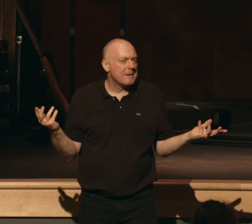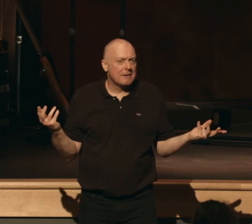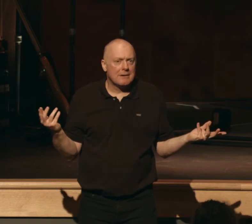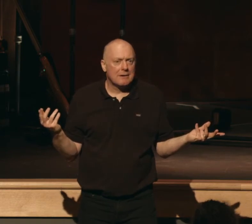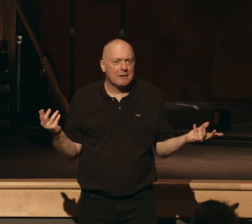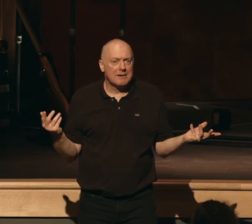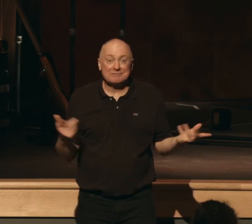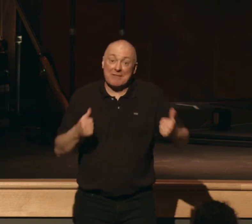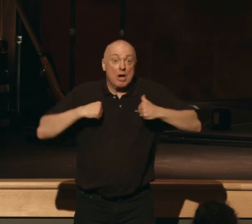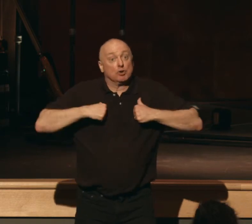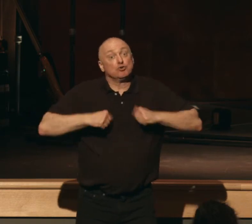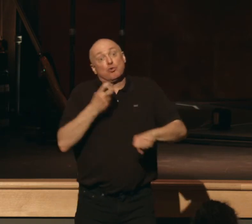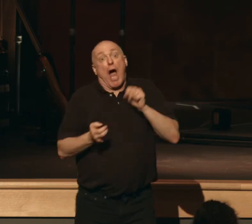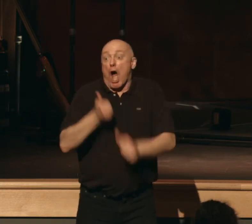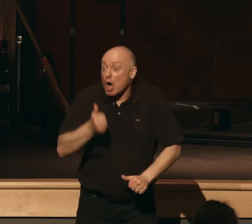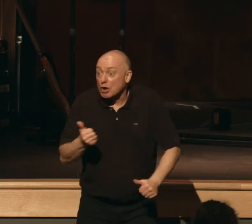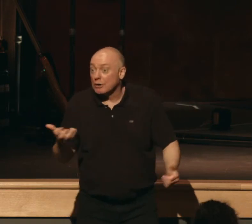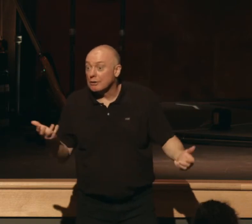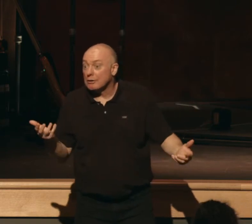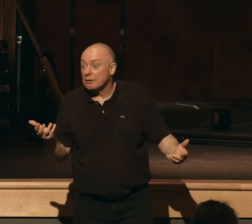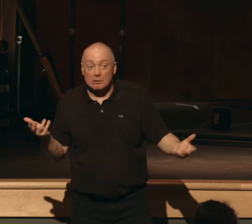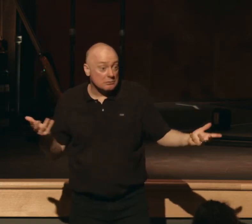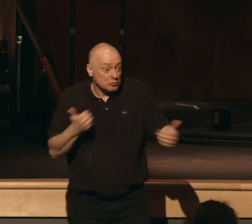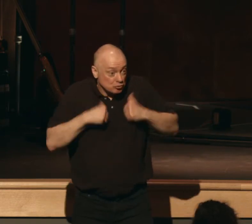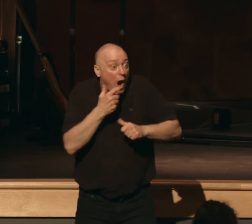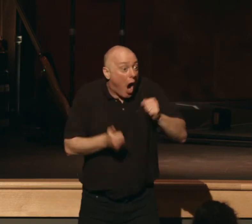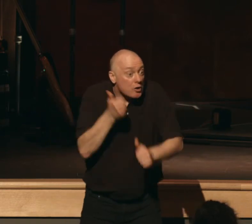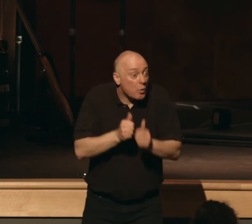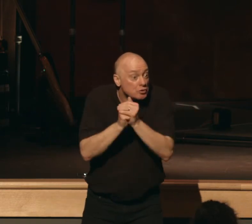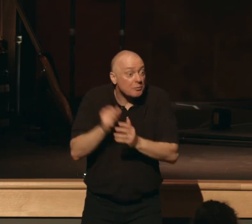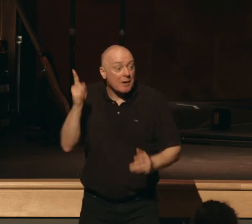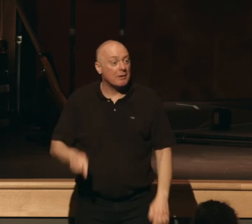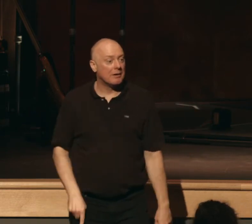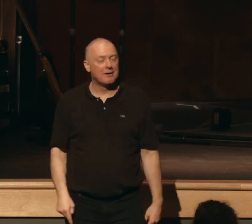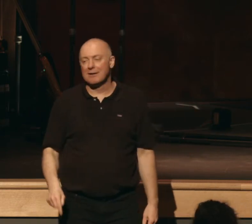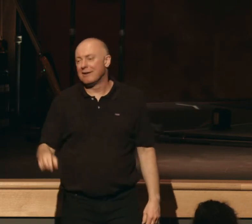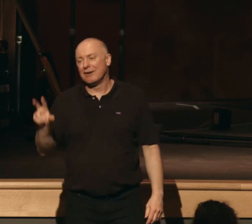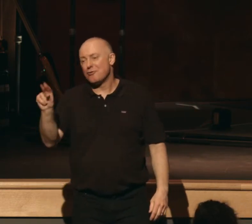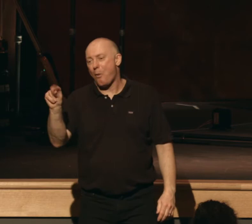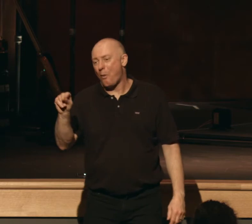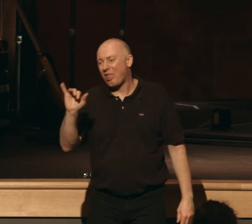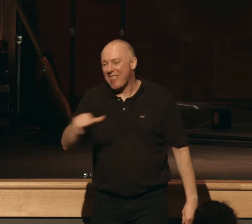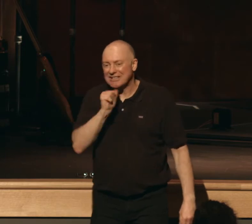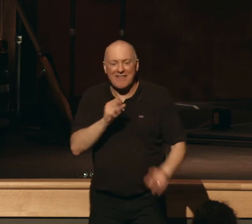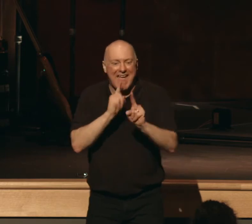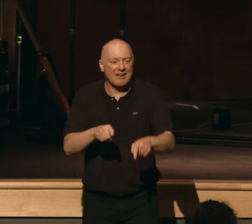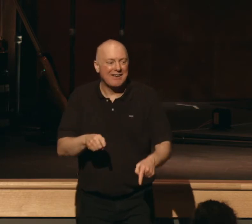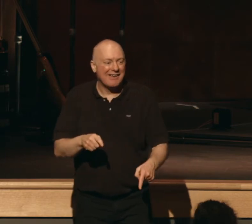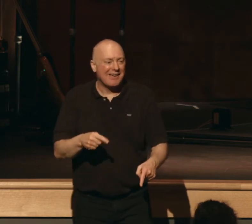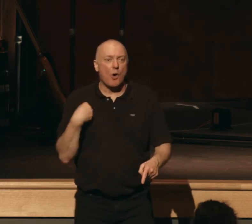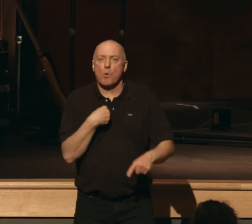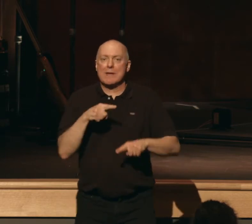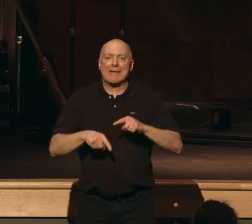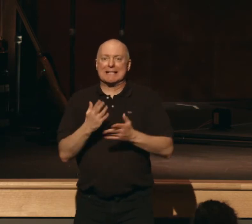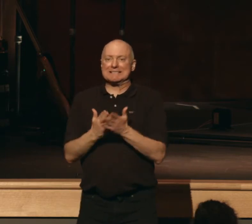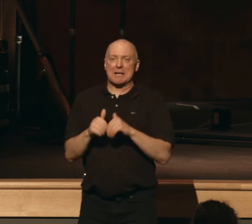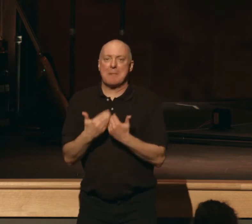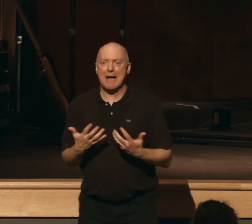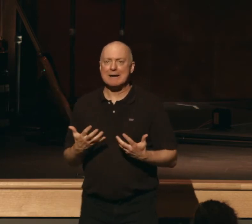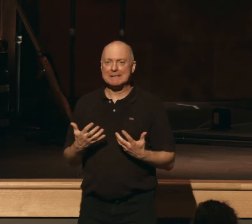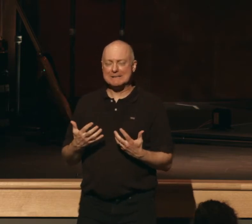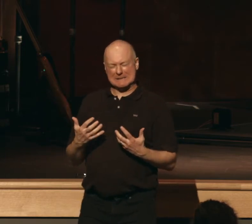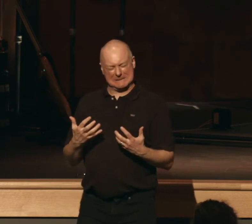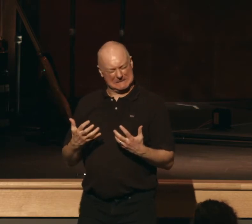Do we just try harder to worship him? Well, praise the Lord, that's not the answer, okay? We can't somehow